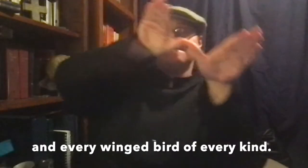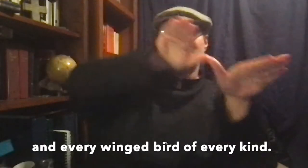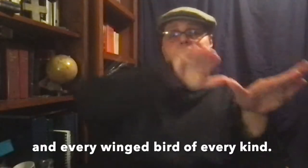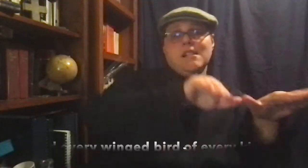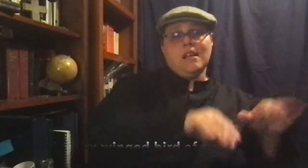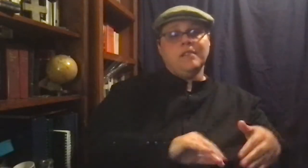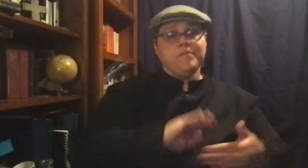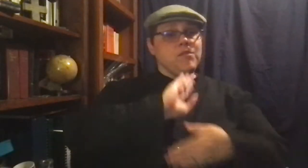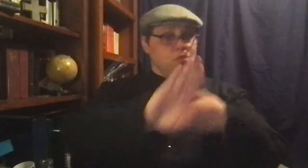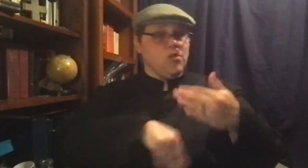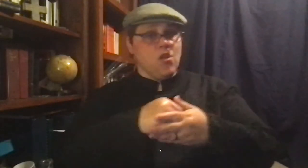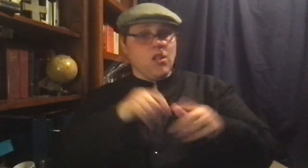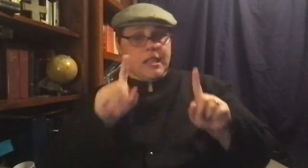bird of every kind.